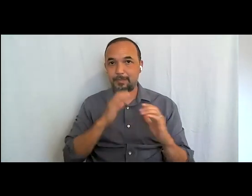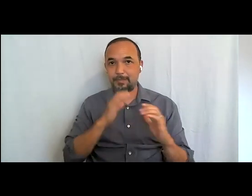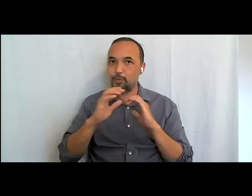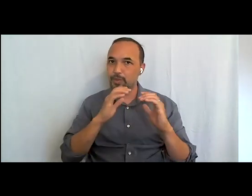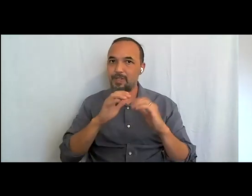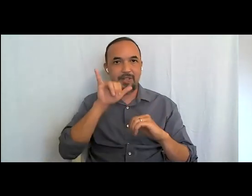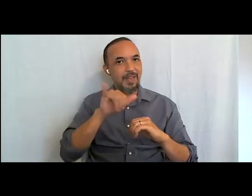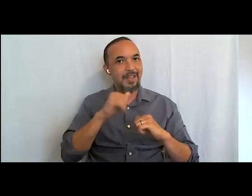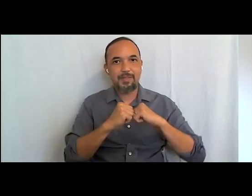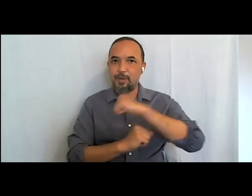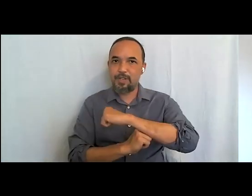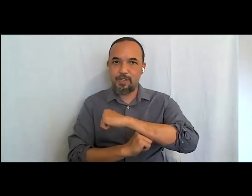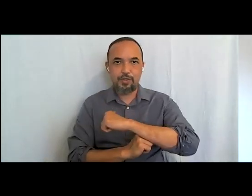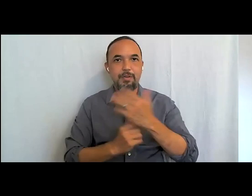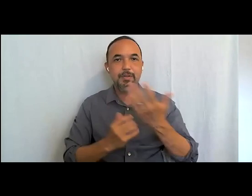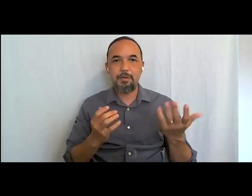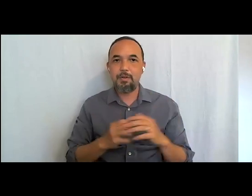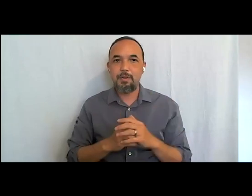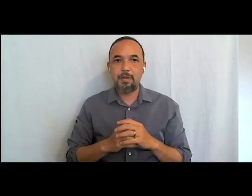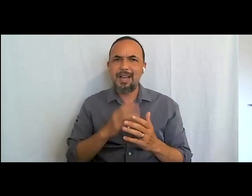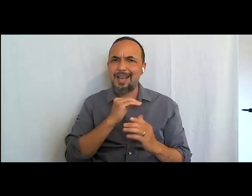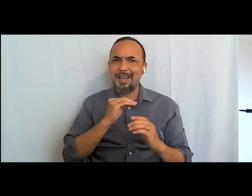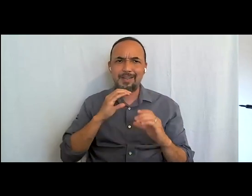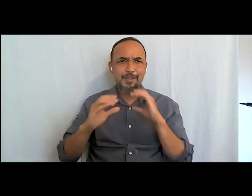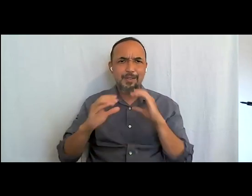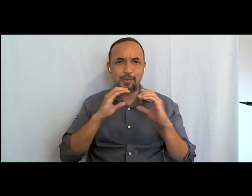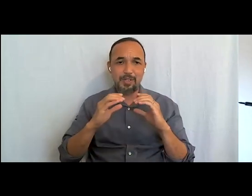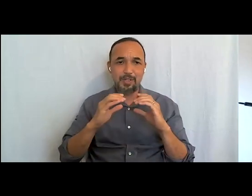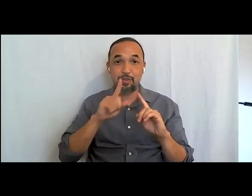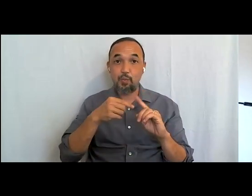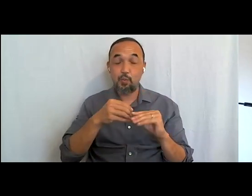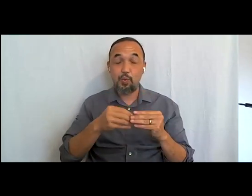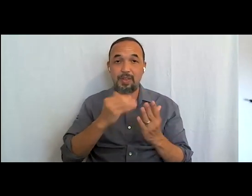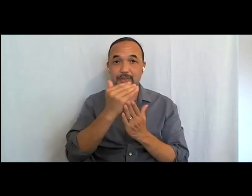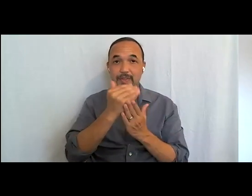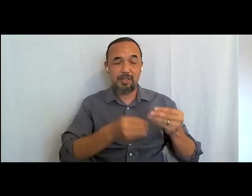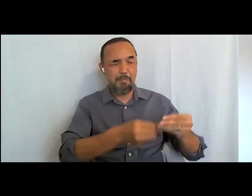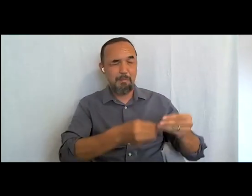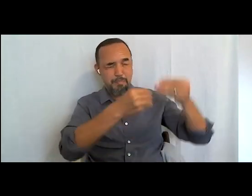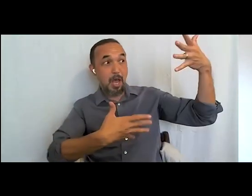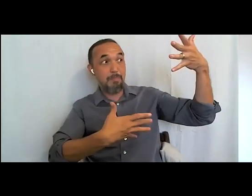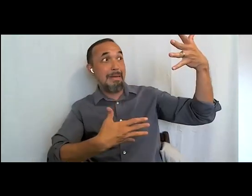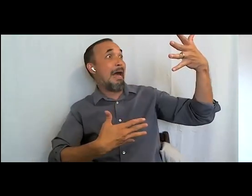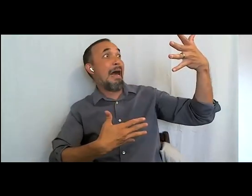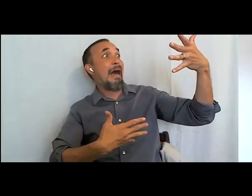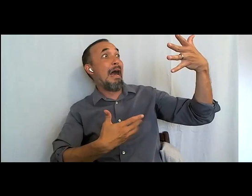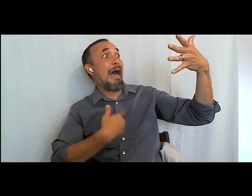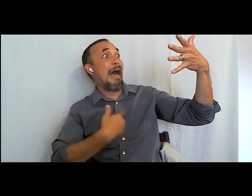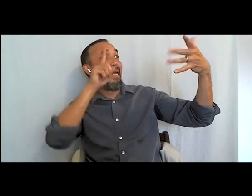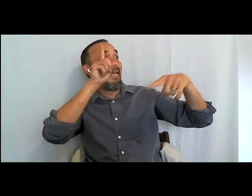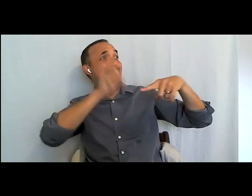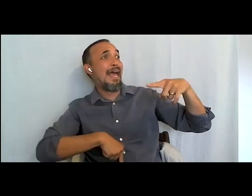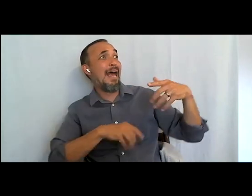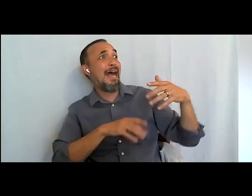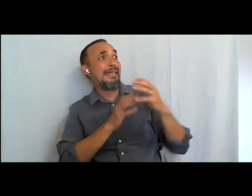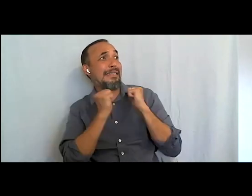And you know, communication also will help you get through that moment the list drops and you're like, I can't do this. That's okay. That communication